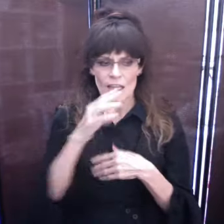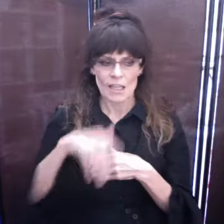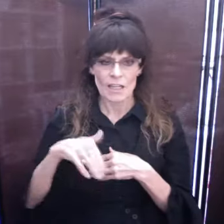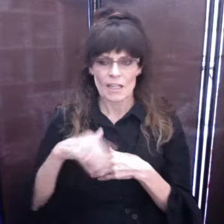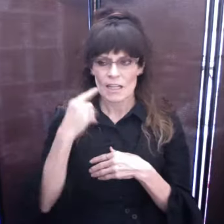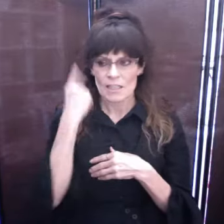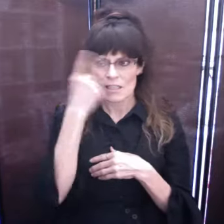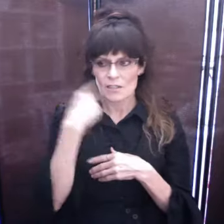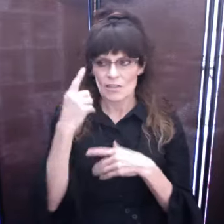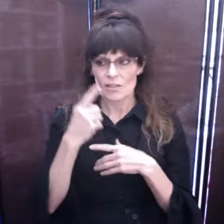like,